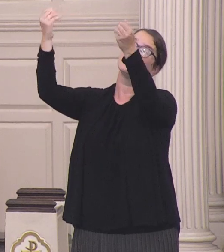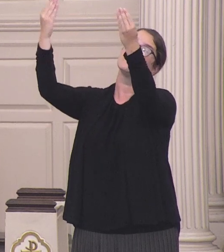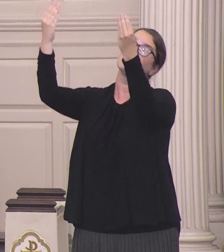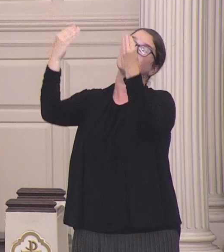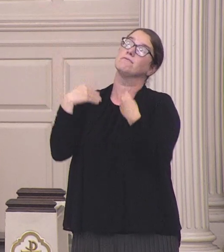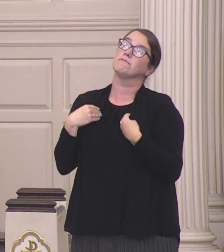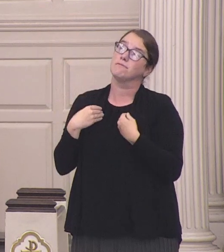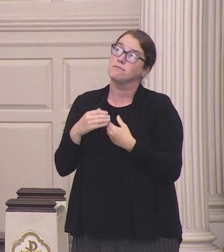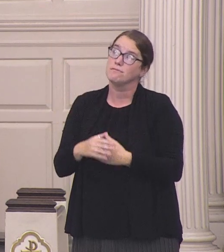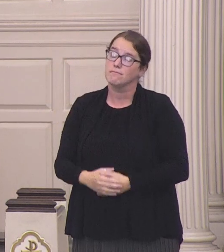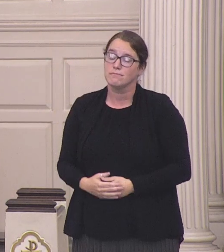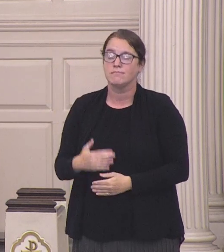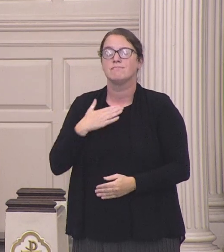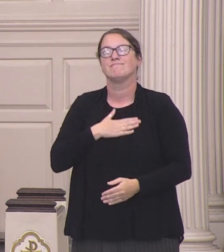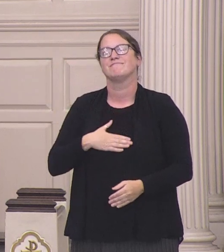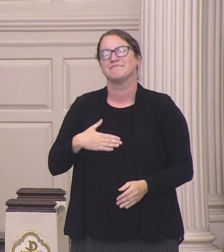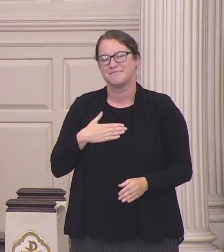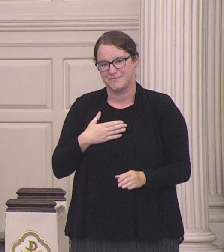salvation.